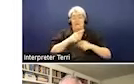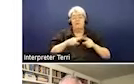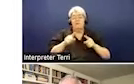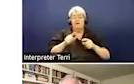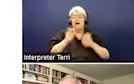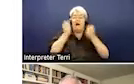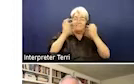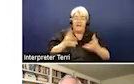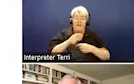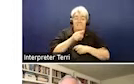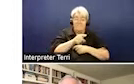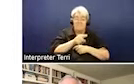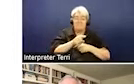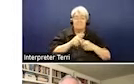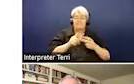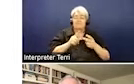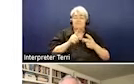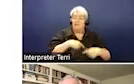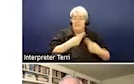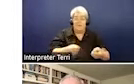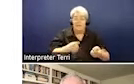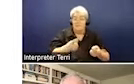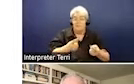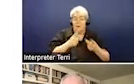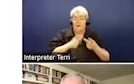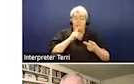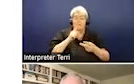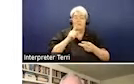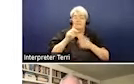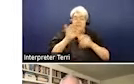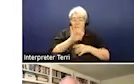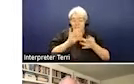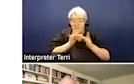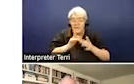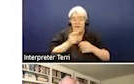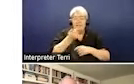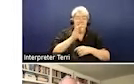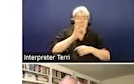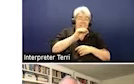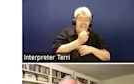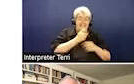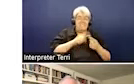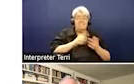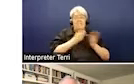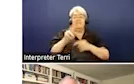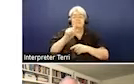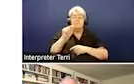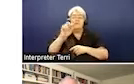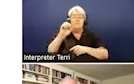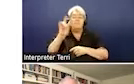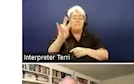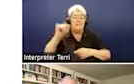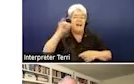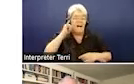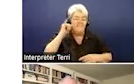lot of this has been around for a while. The internet from the early 1990s, we got into the iPhone in 2007,